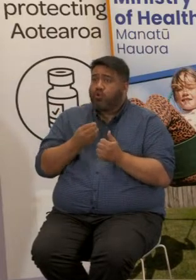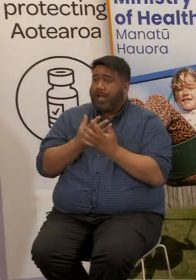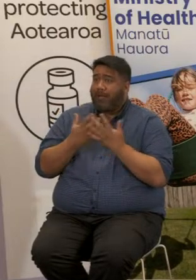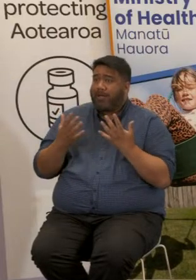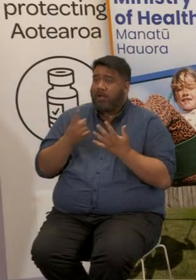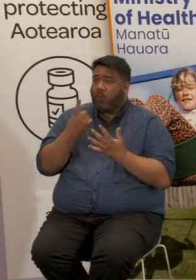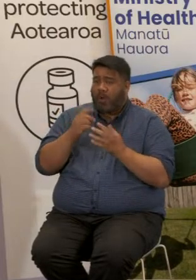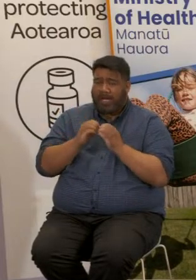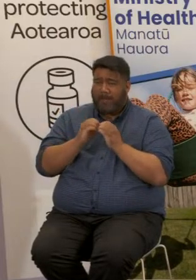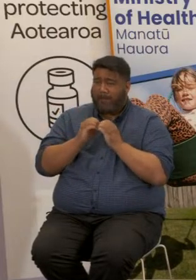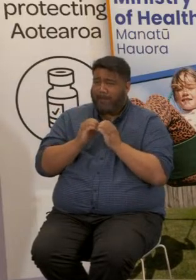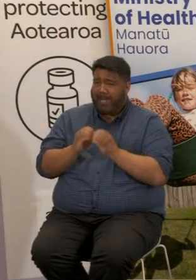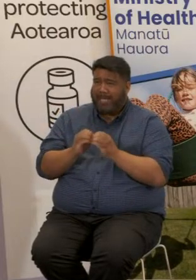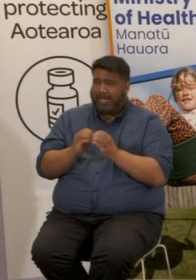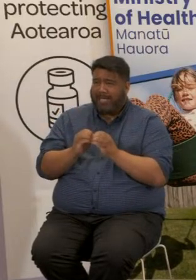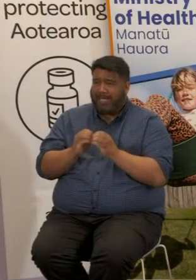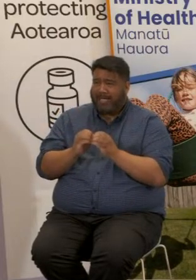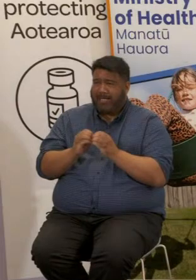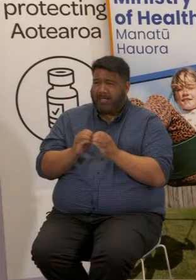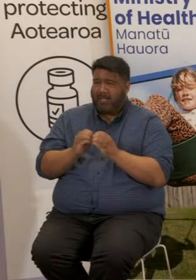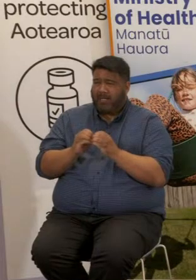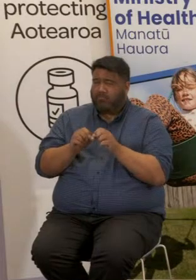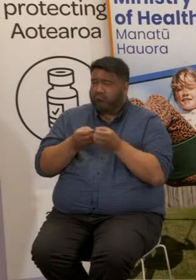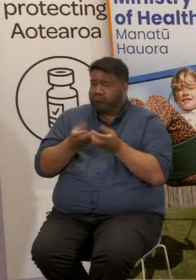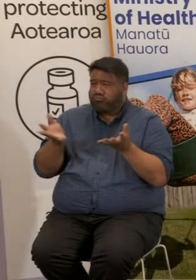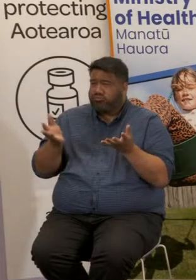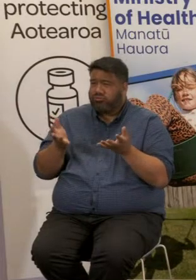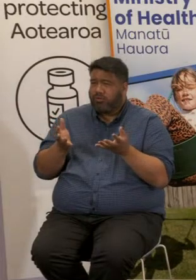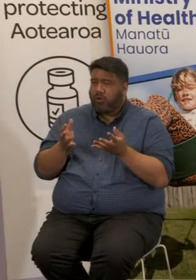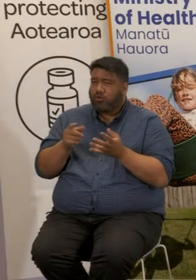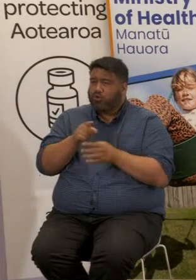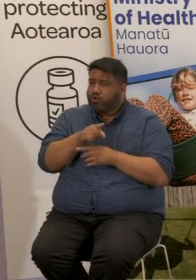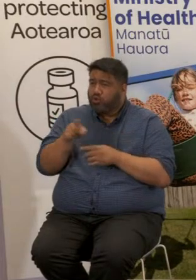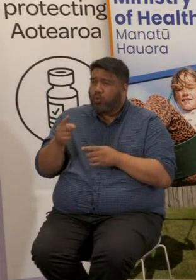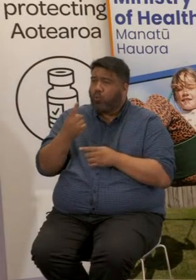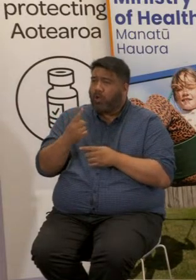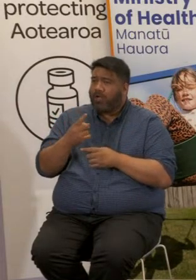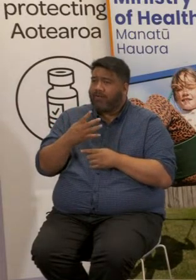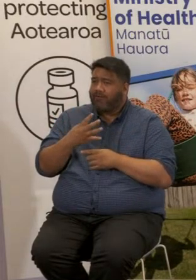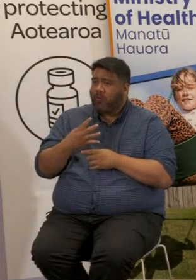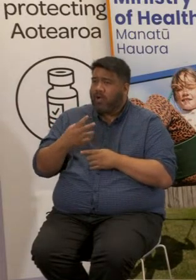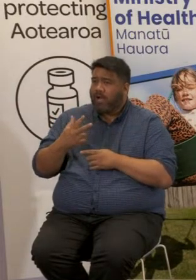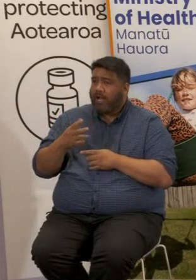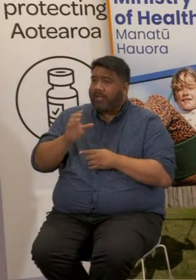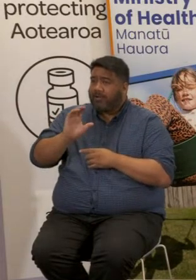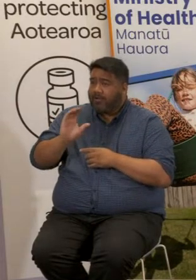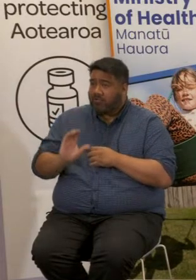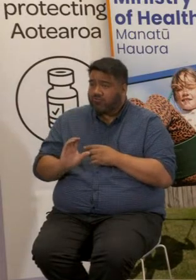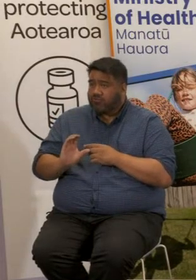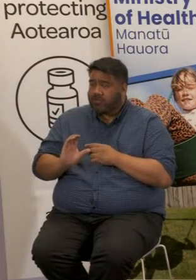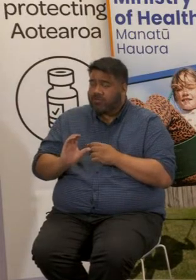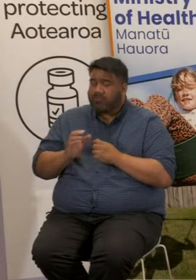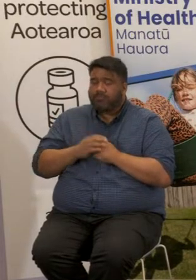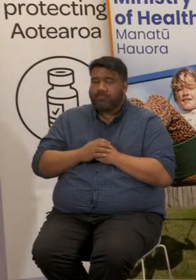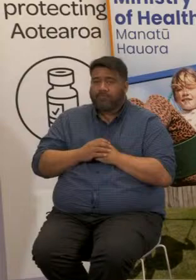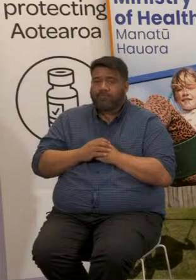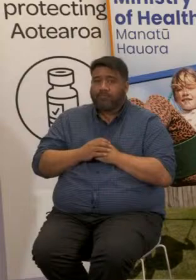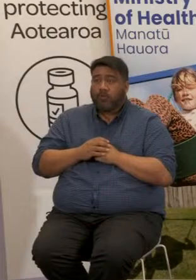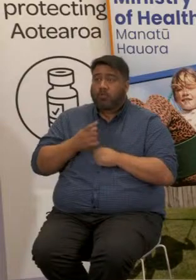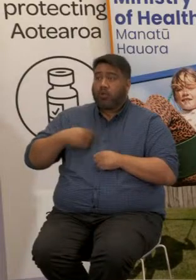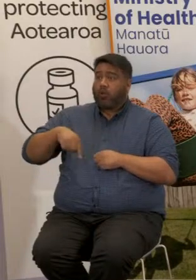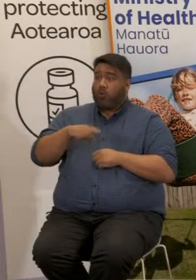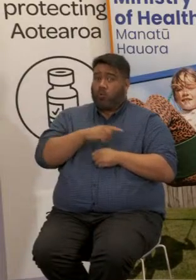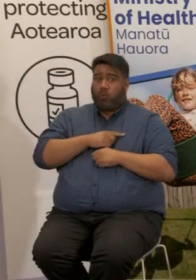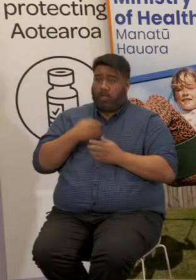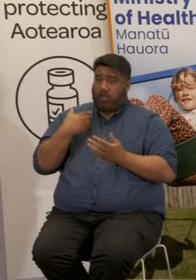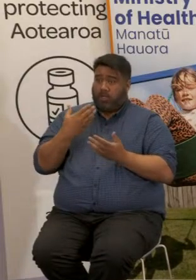in 148 countries. So in terms of how's this vaccine acting? How's it working? Are we happy with the safety